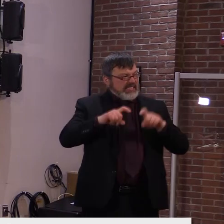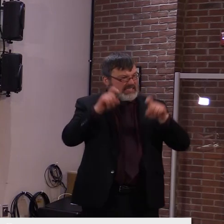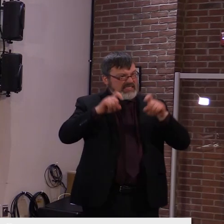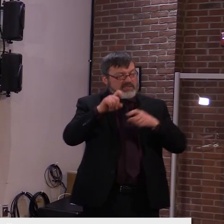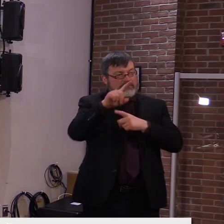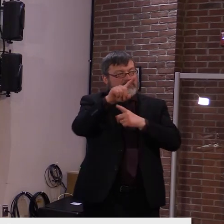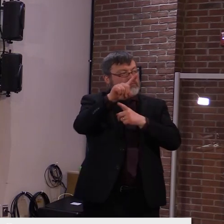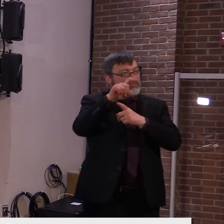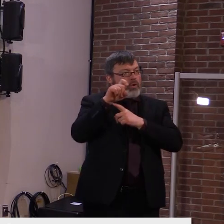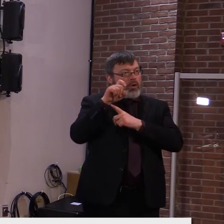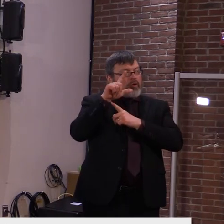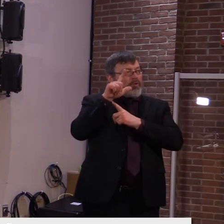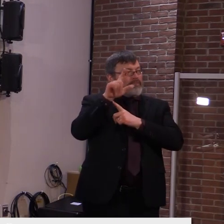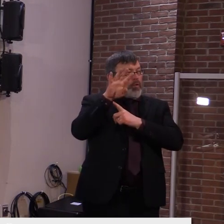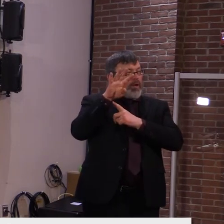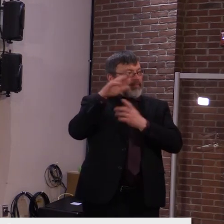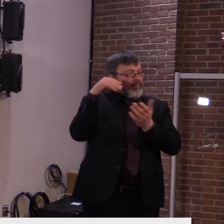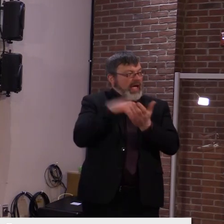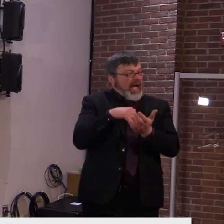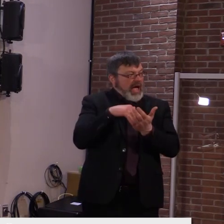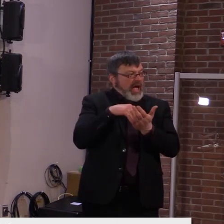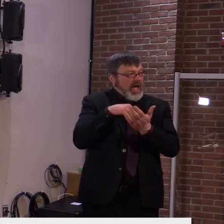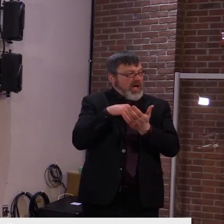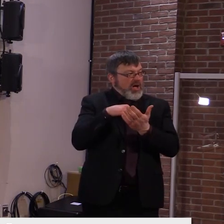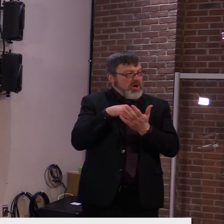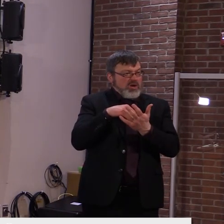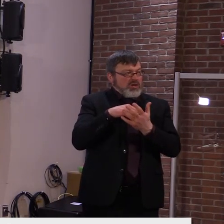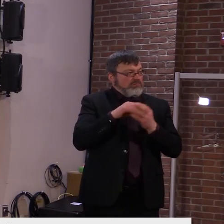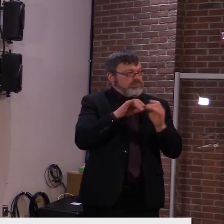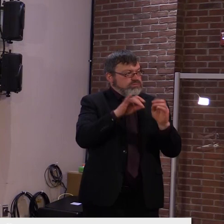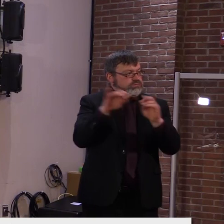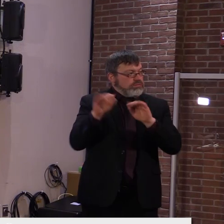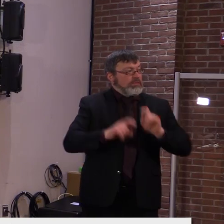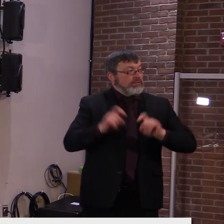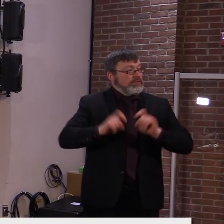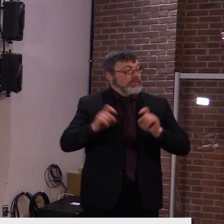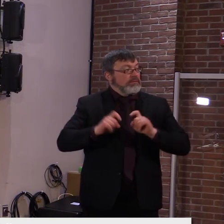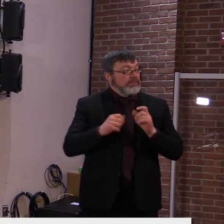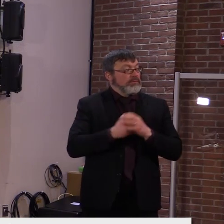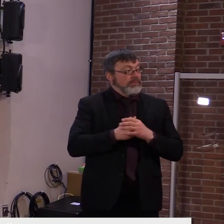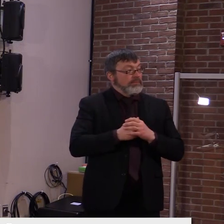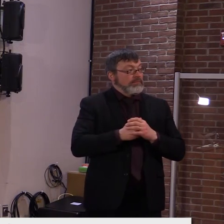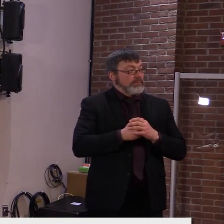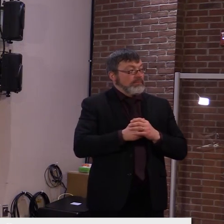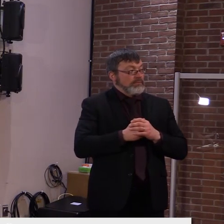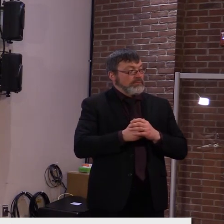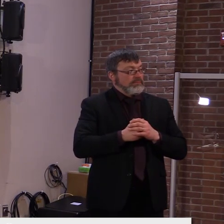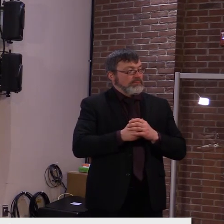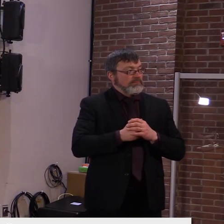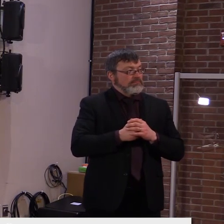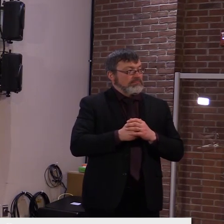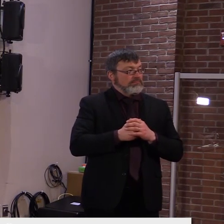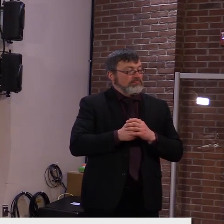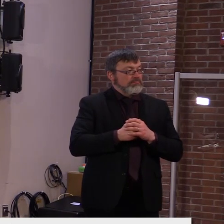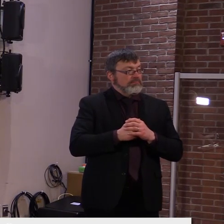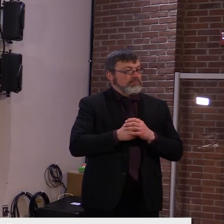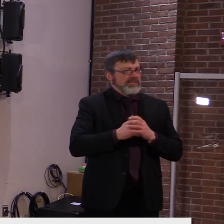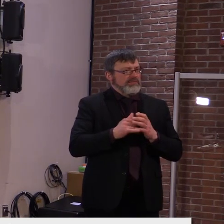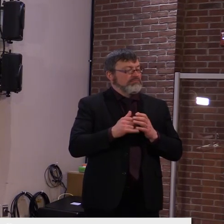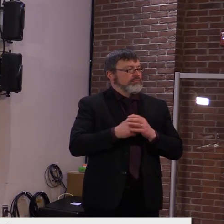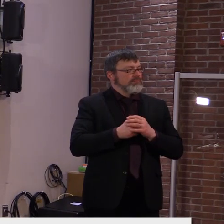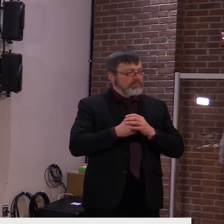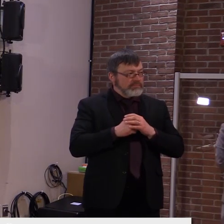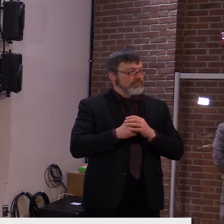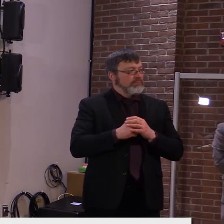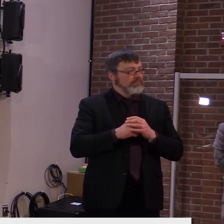Guard. For some perspective, this represents more than 3.5 times the typical entire testing